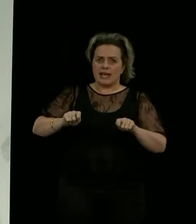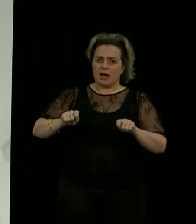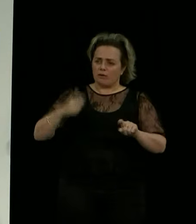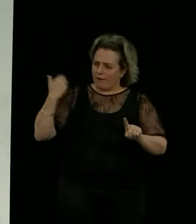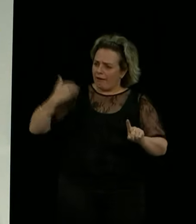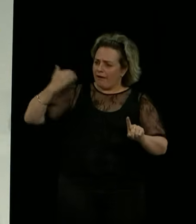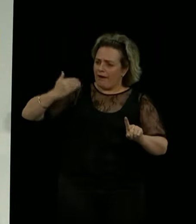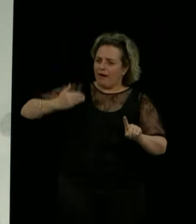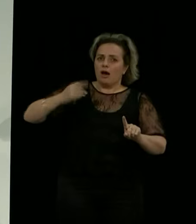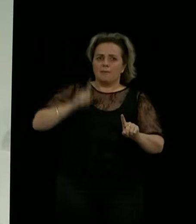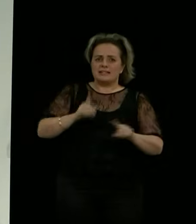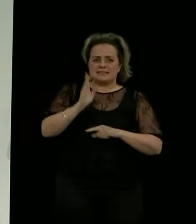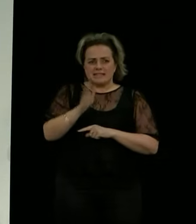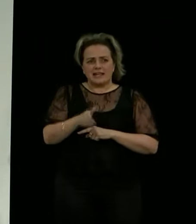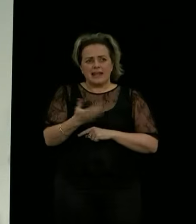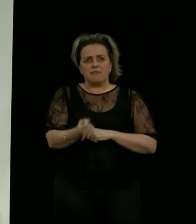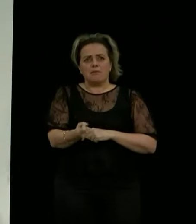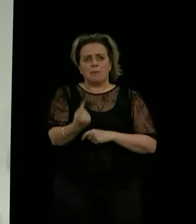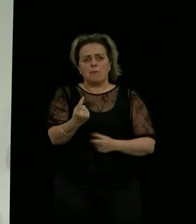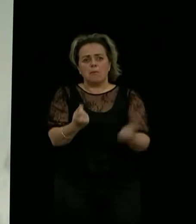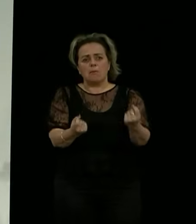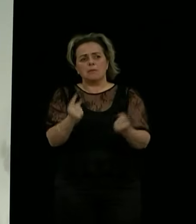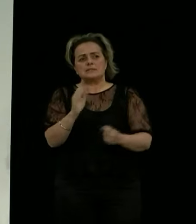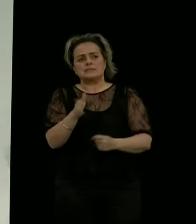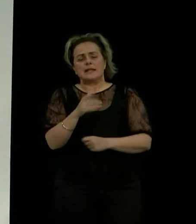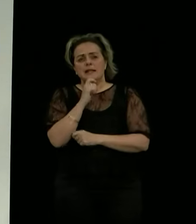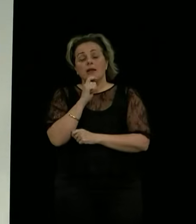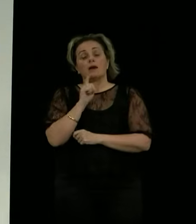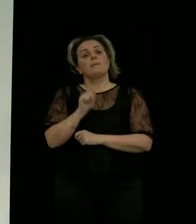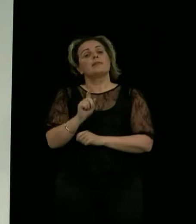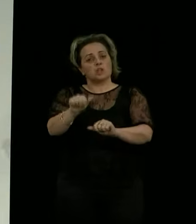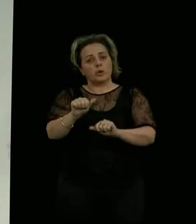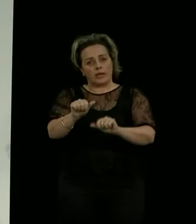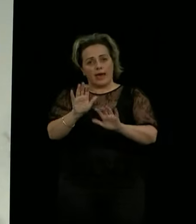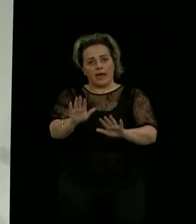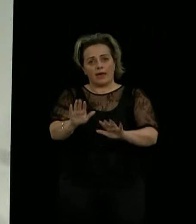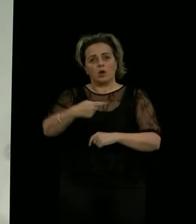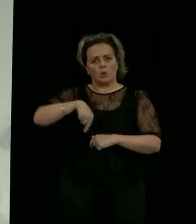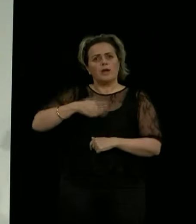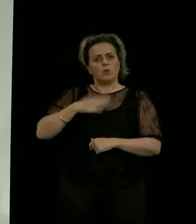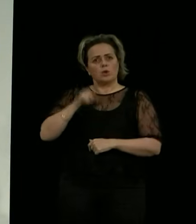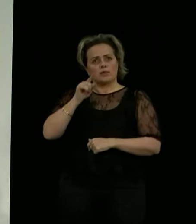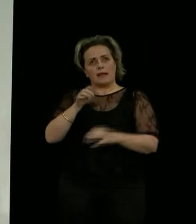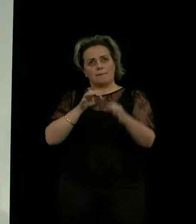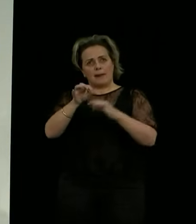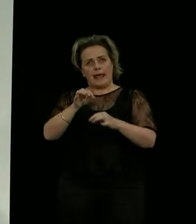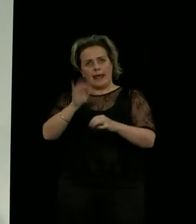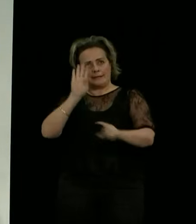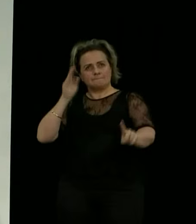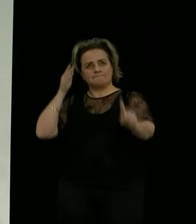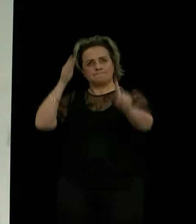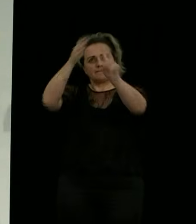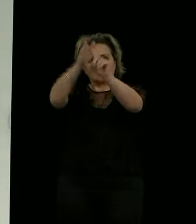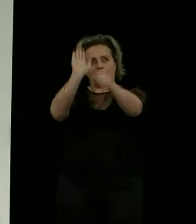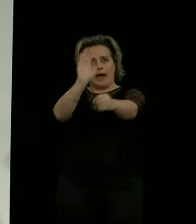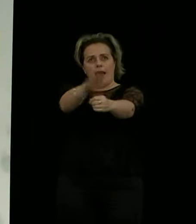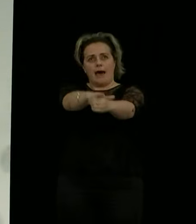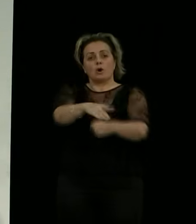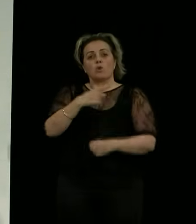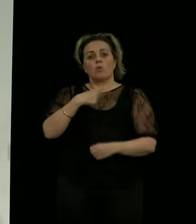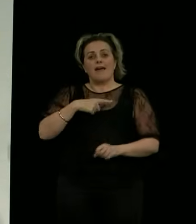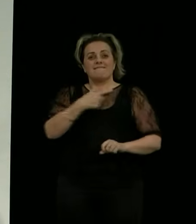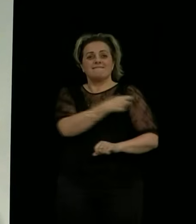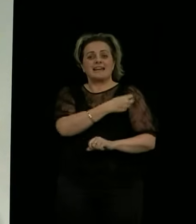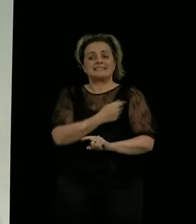zero cases. But that is okay. Elimination was important because we didn't have vaccines. Now